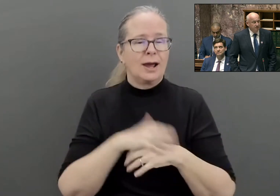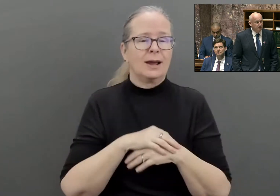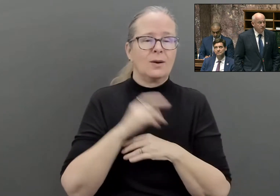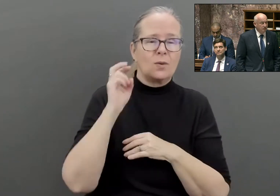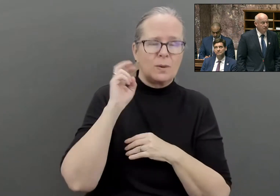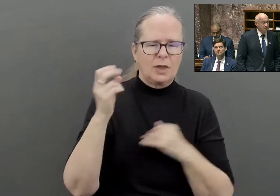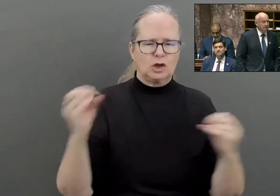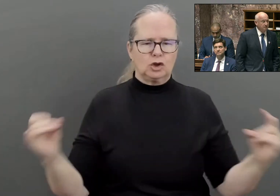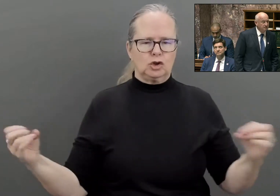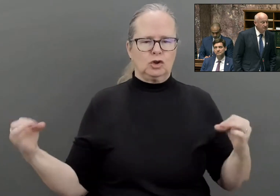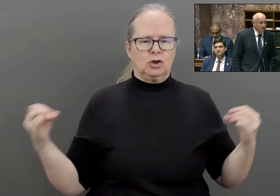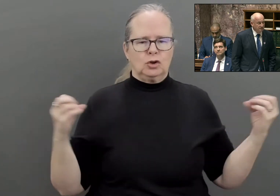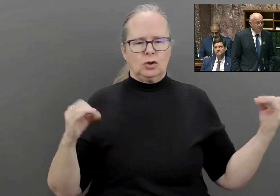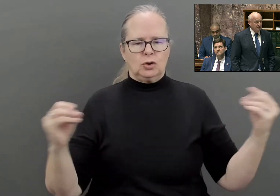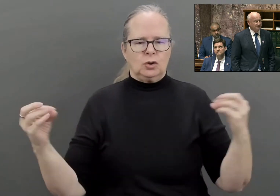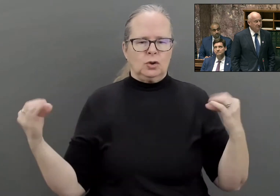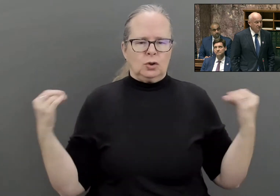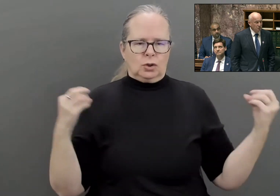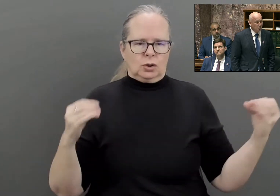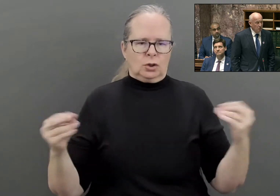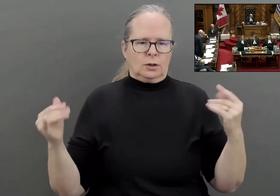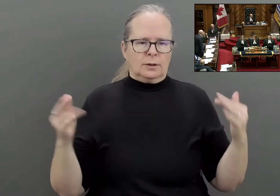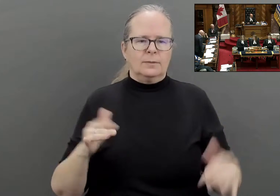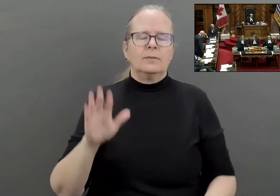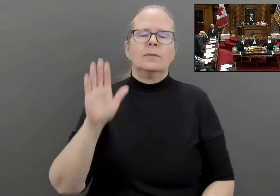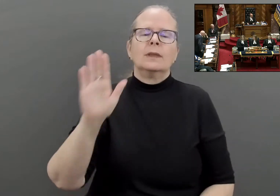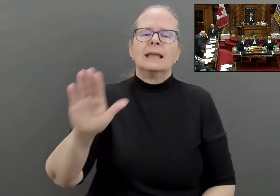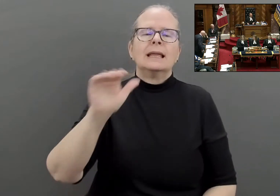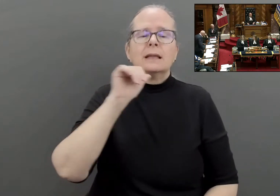it's not funny, members. Okay?